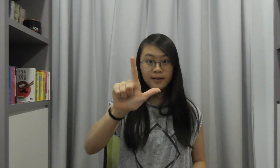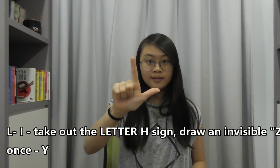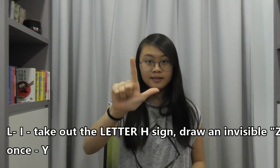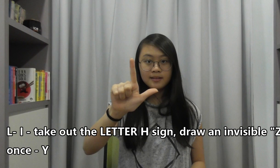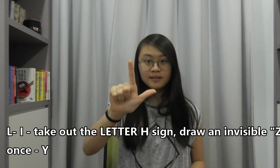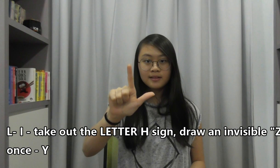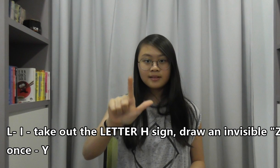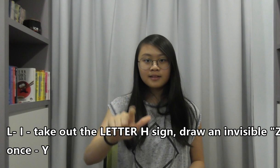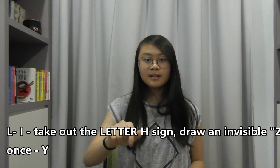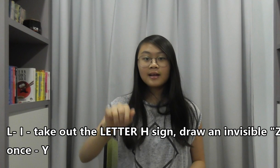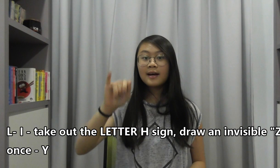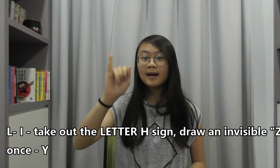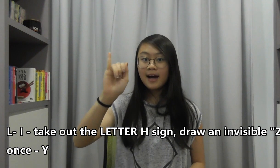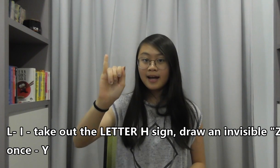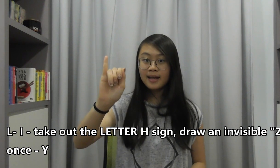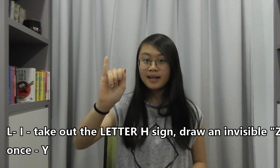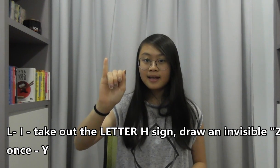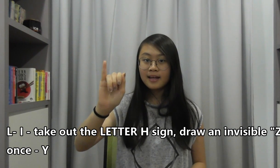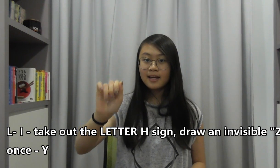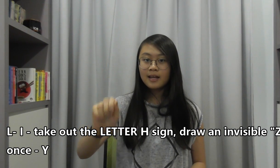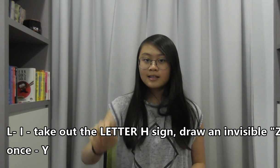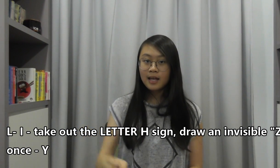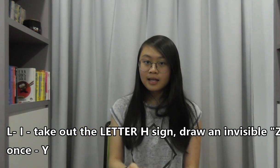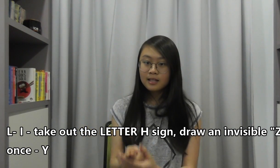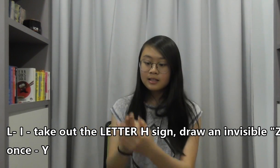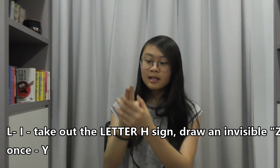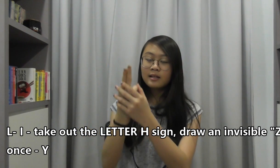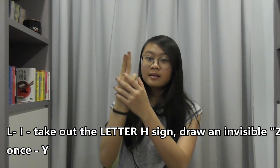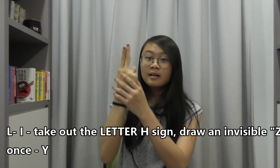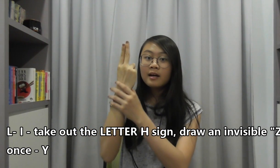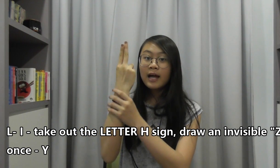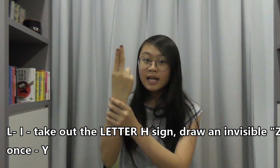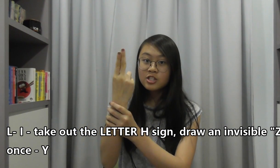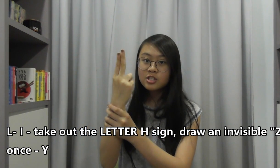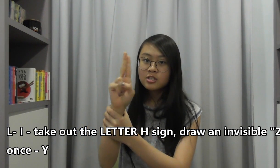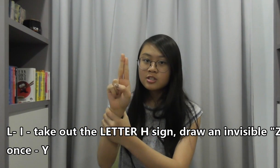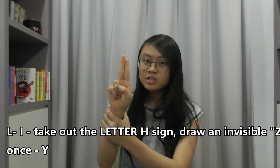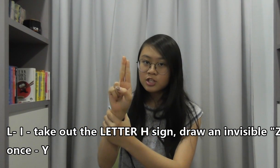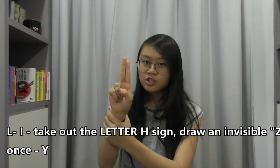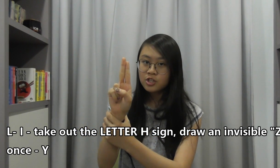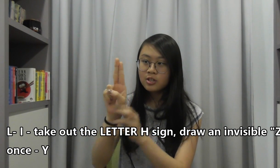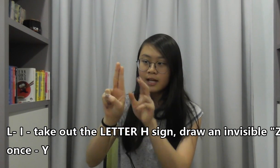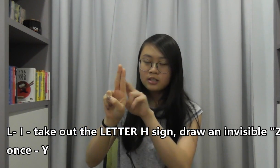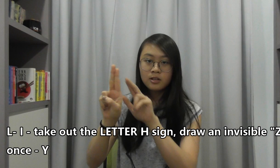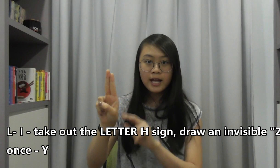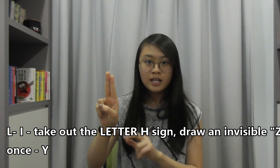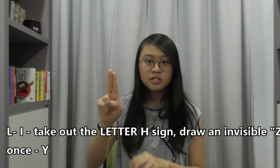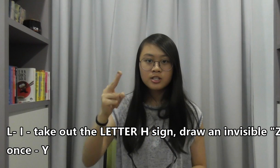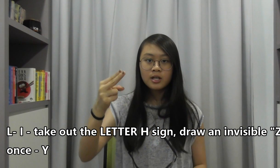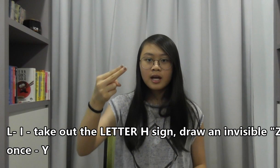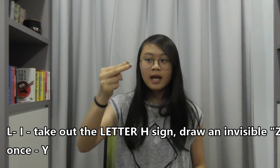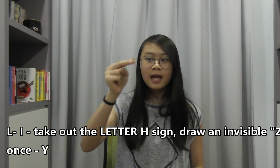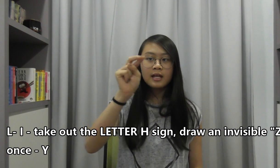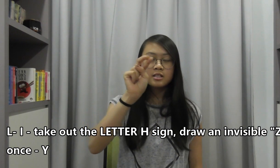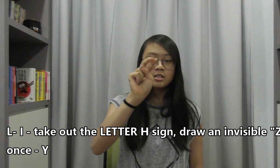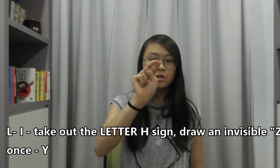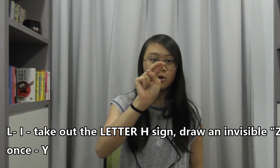L, I, taking the H gesture, letter H, and just